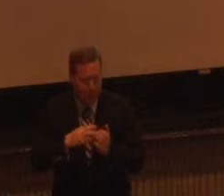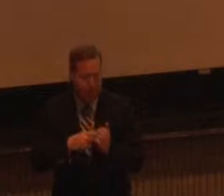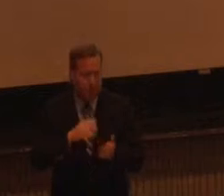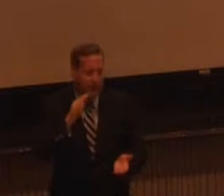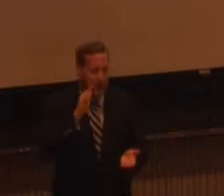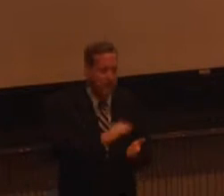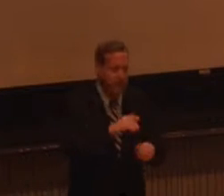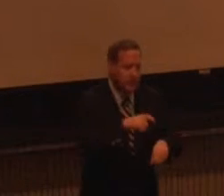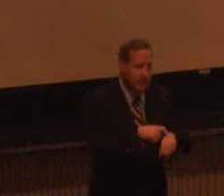sign.